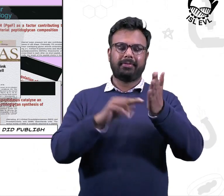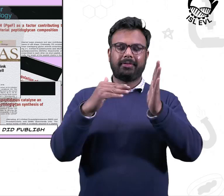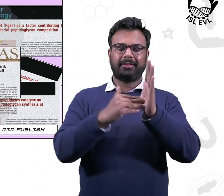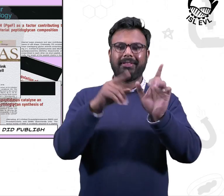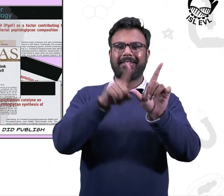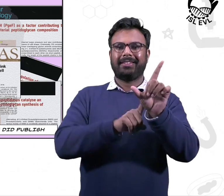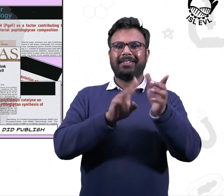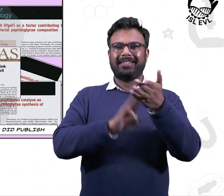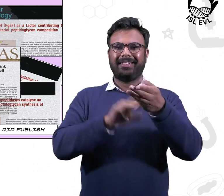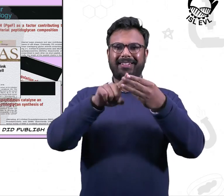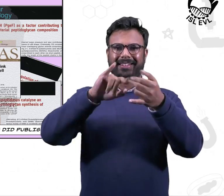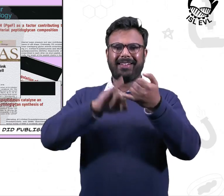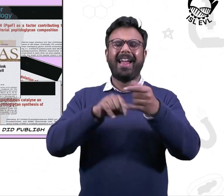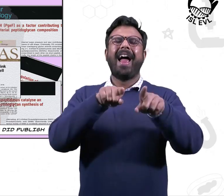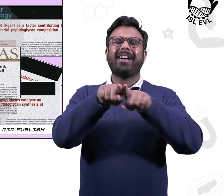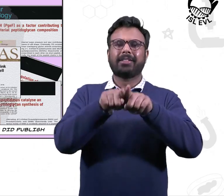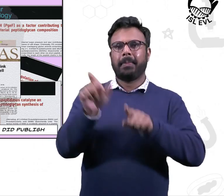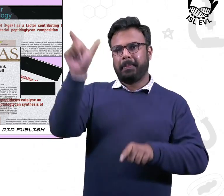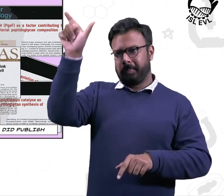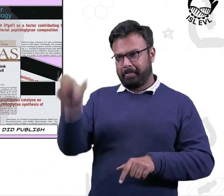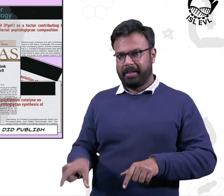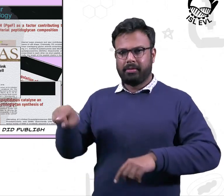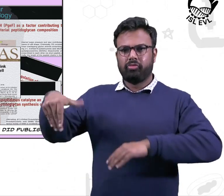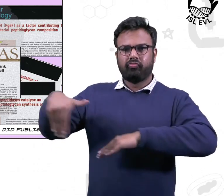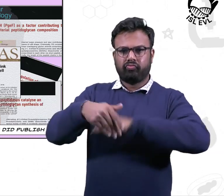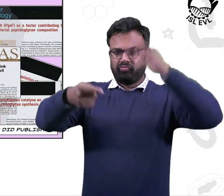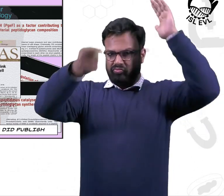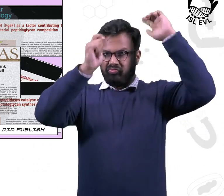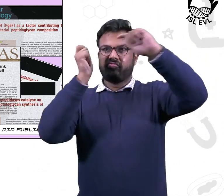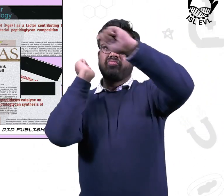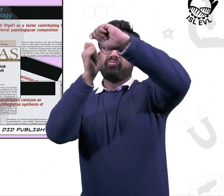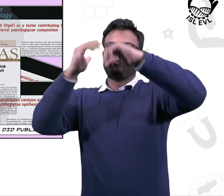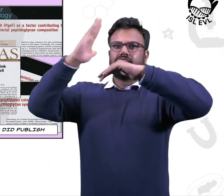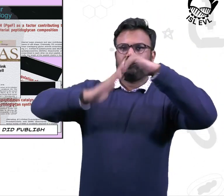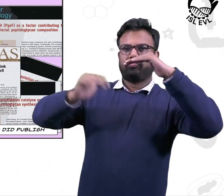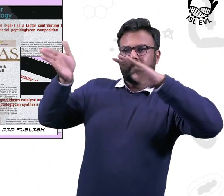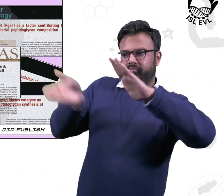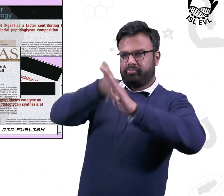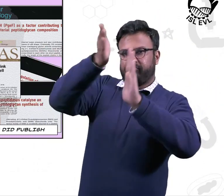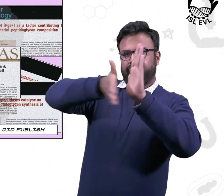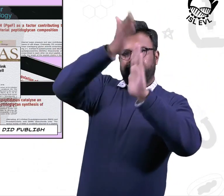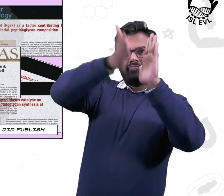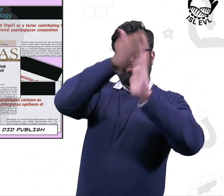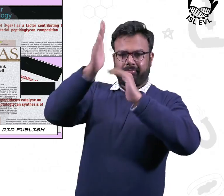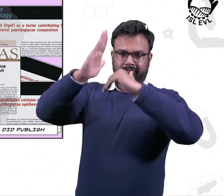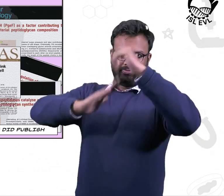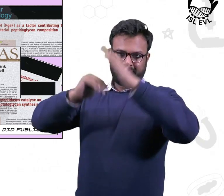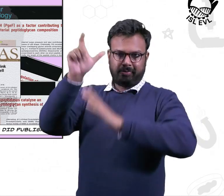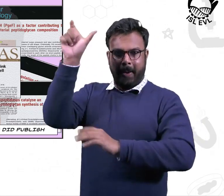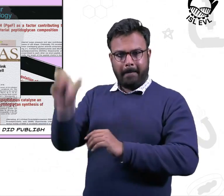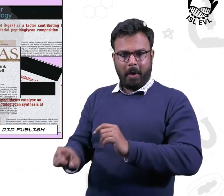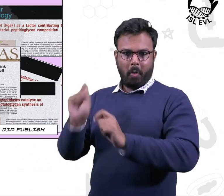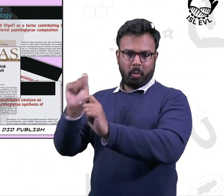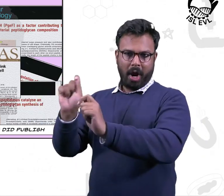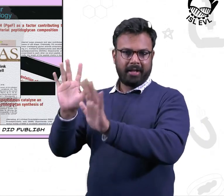the spacemaker and the supervisor enzyme, which performed the role of the